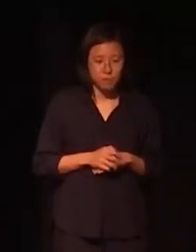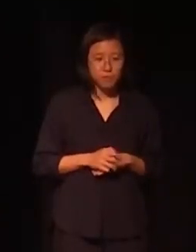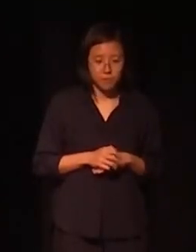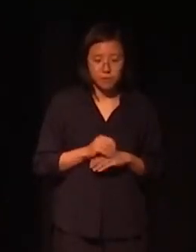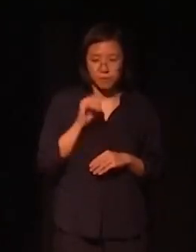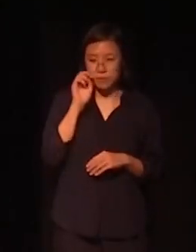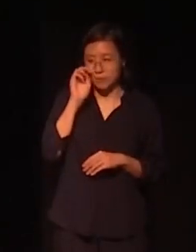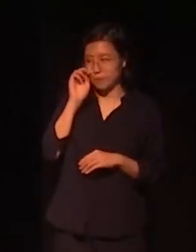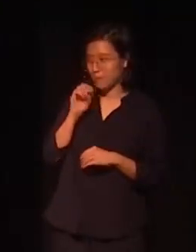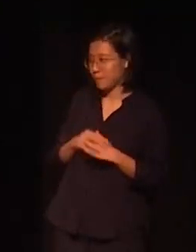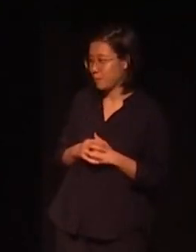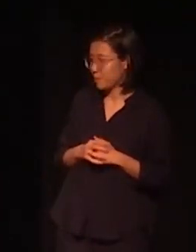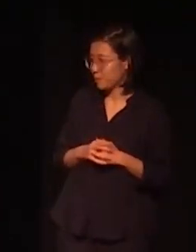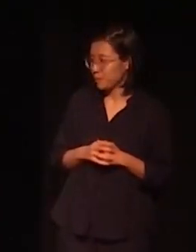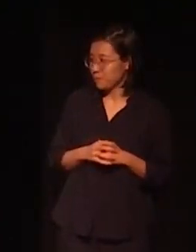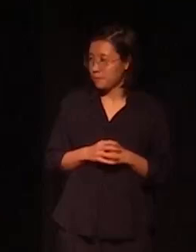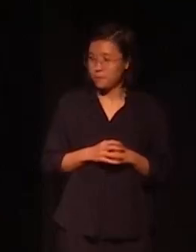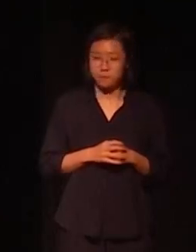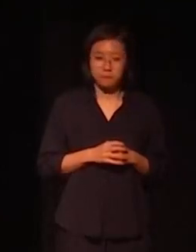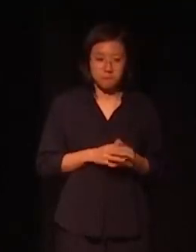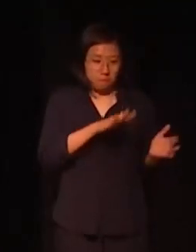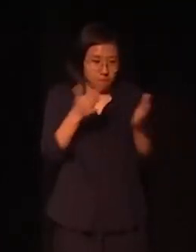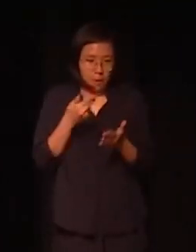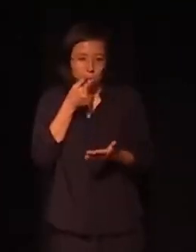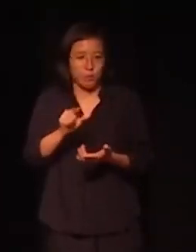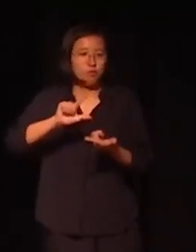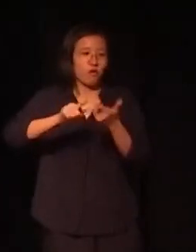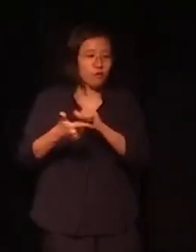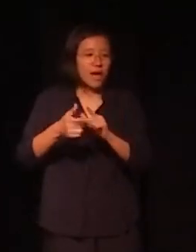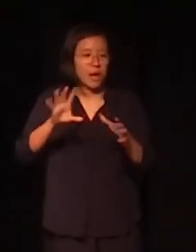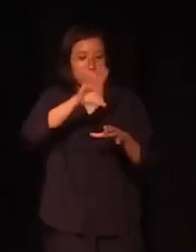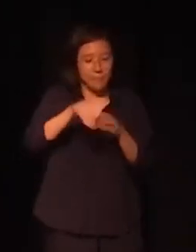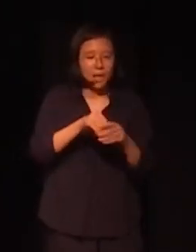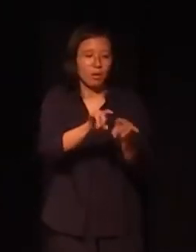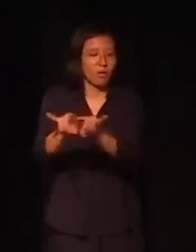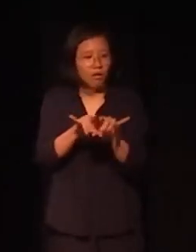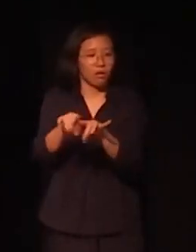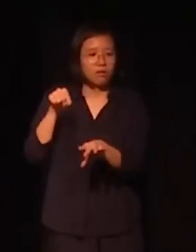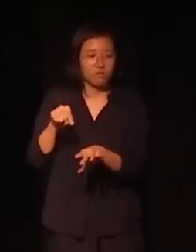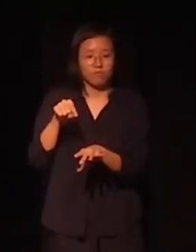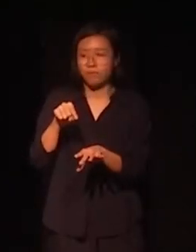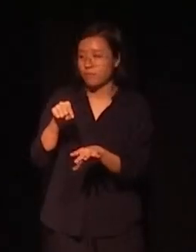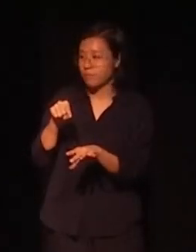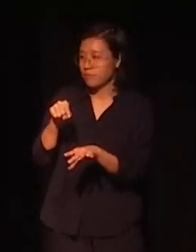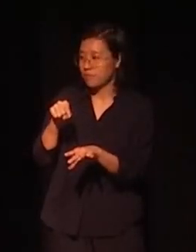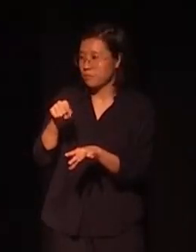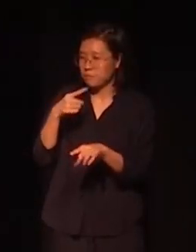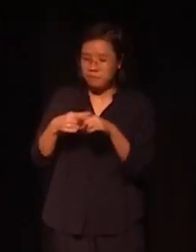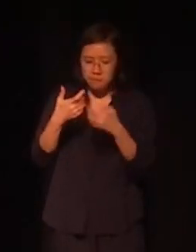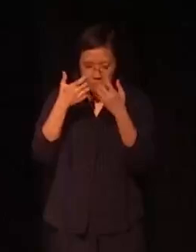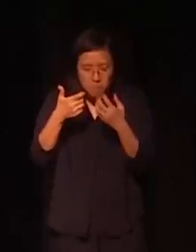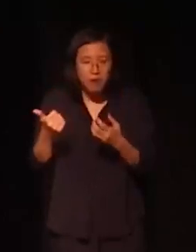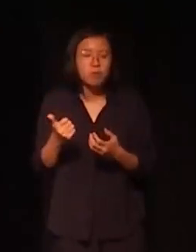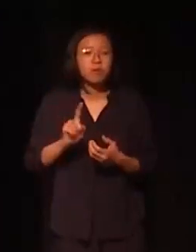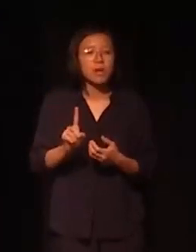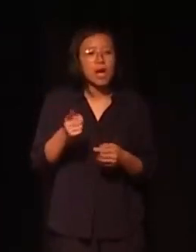translating dish names. And in ingredients, one thing that we notice is that it has a large number of